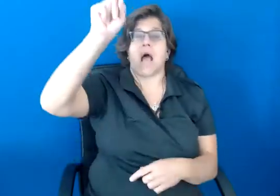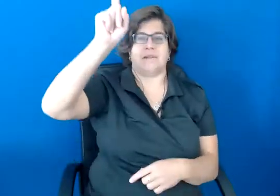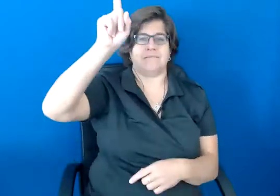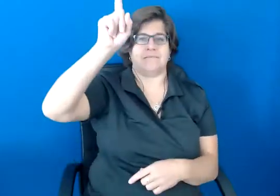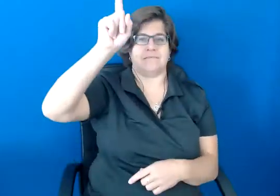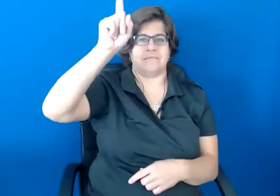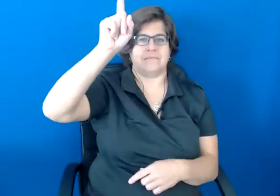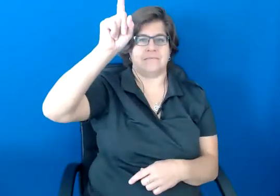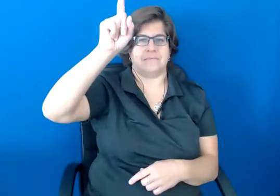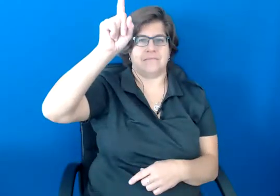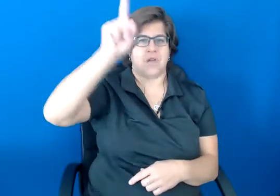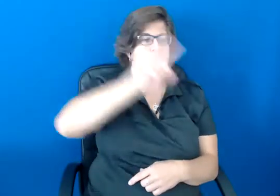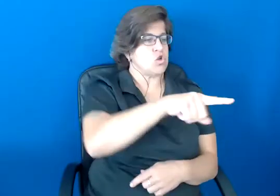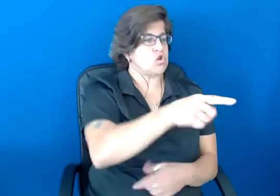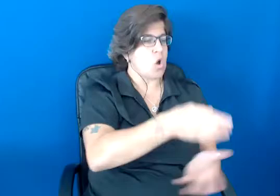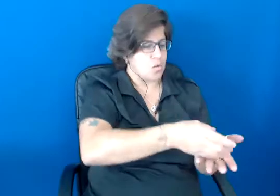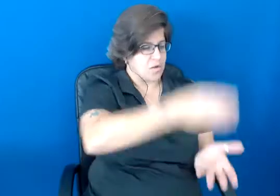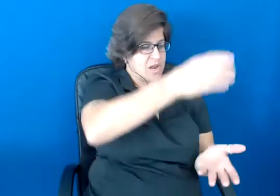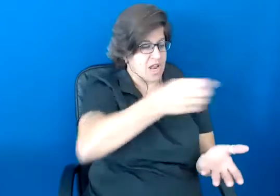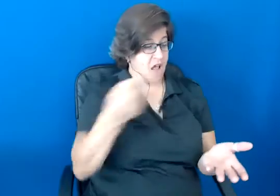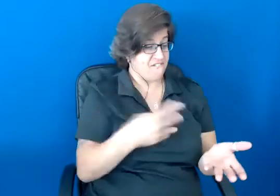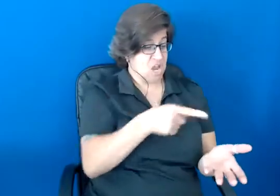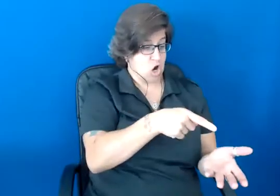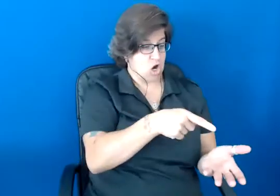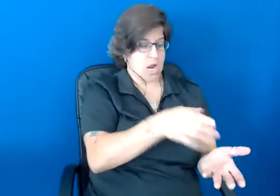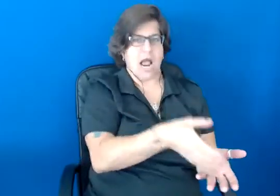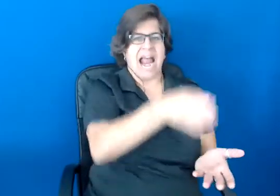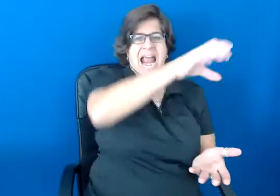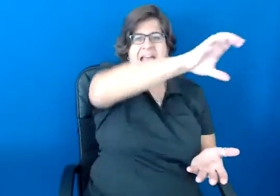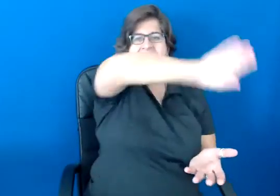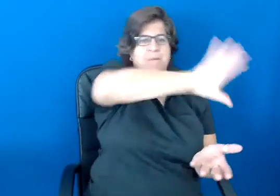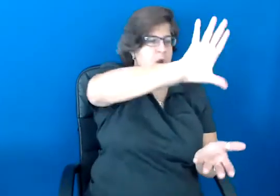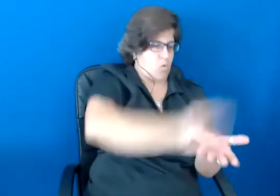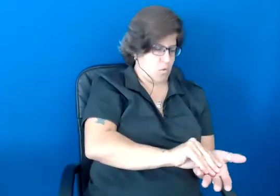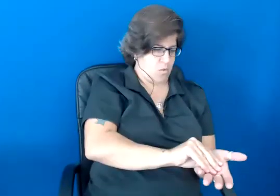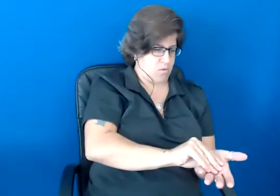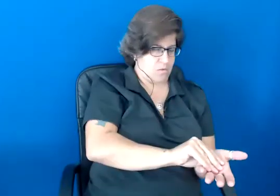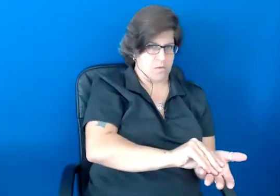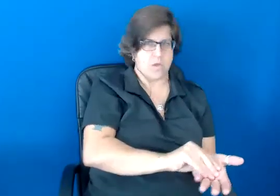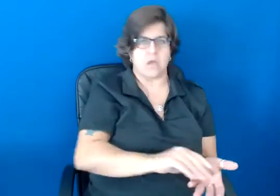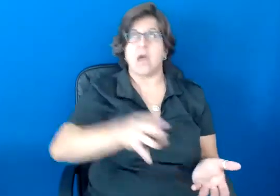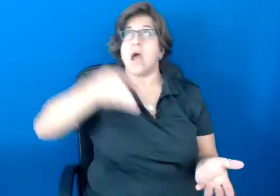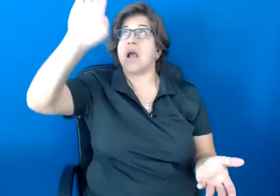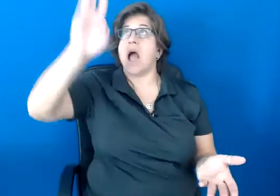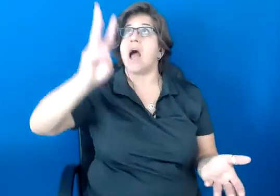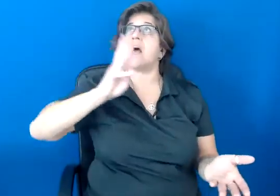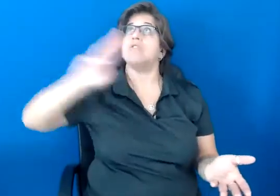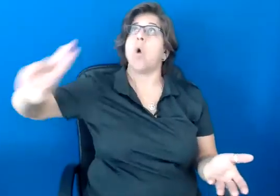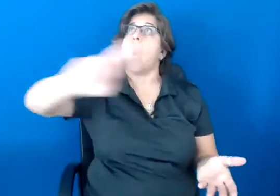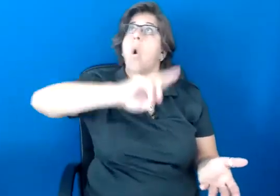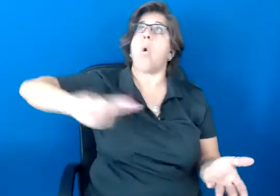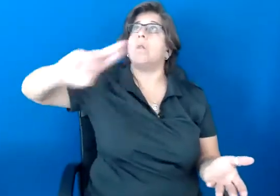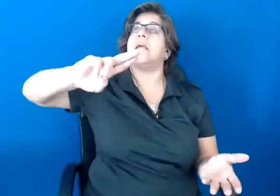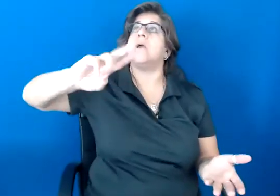fear and empty it out, like I did the first drink, I can fill it with God's holy